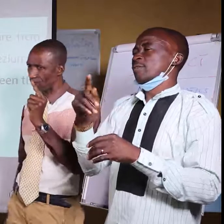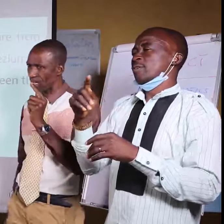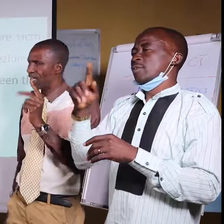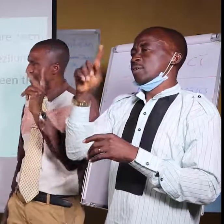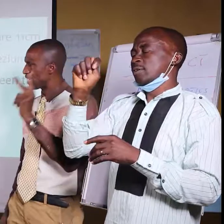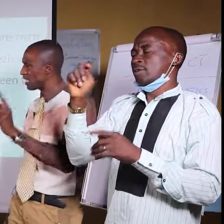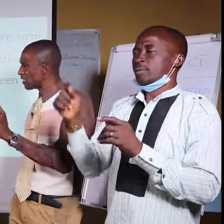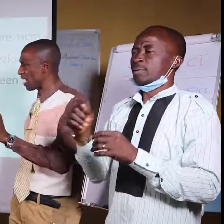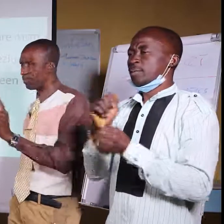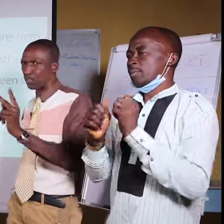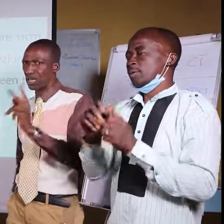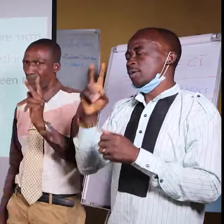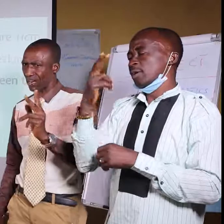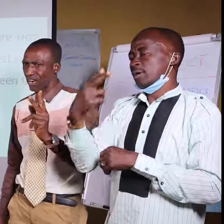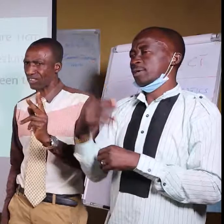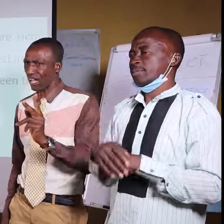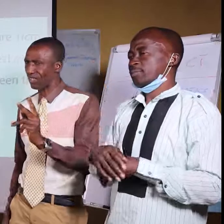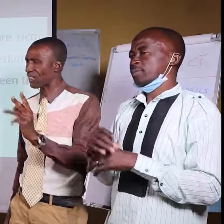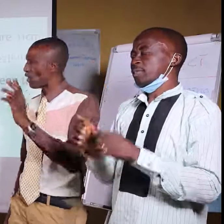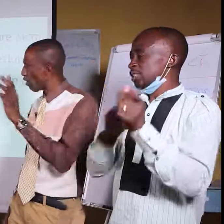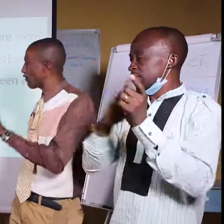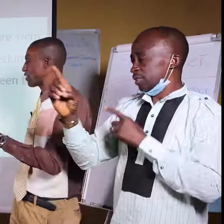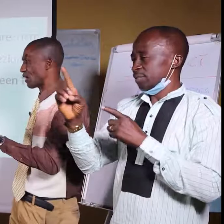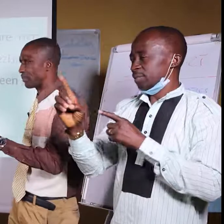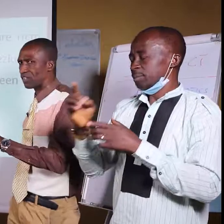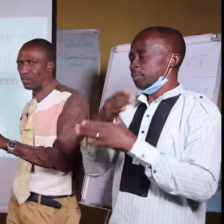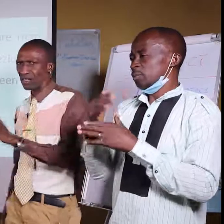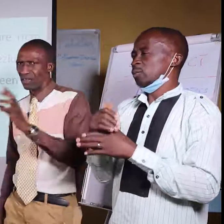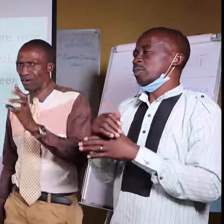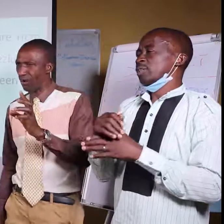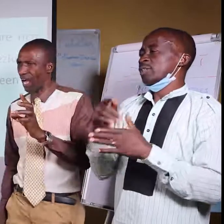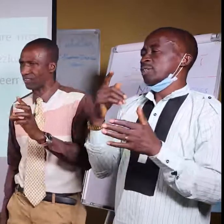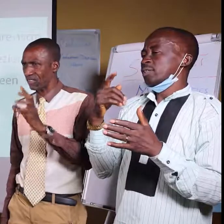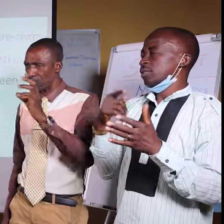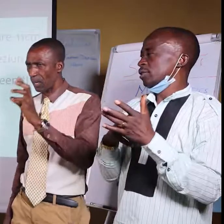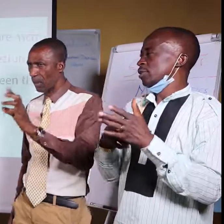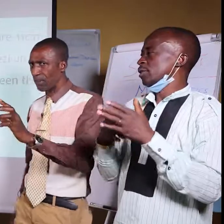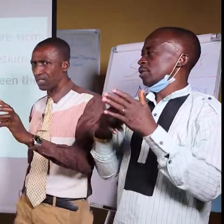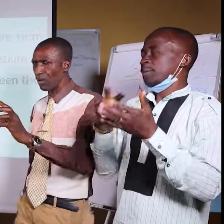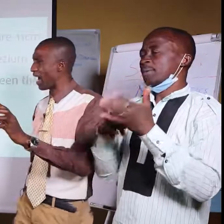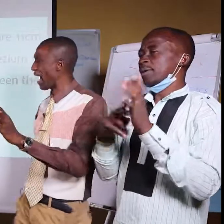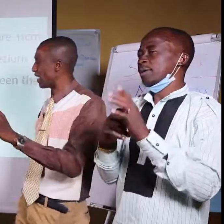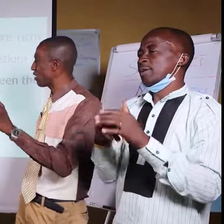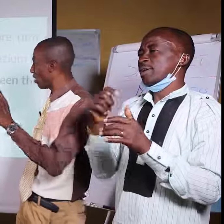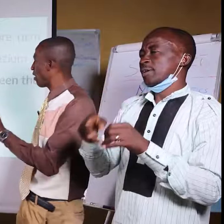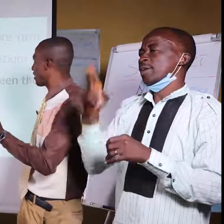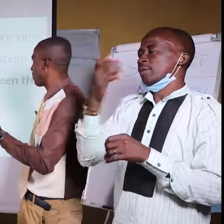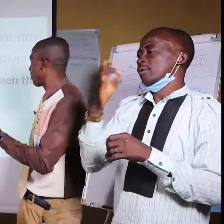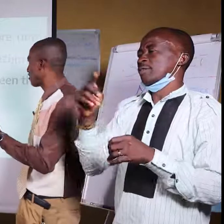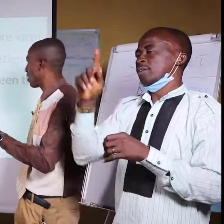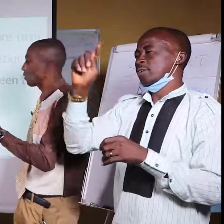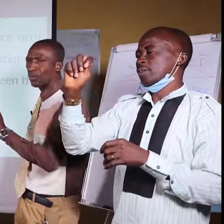h. The distance between the parallel sides of the trapezium refers to the perpendicular height